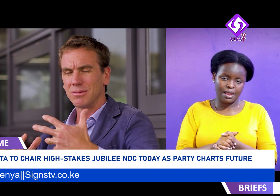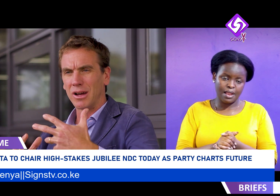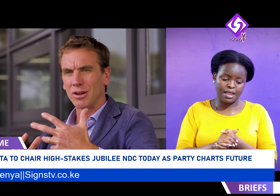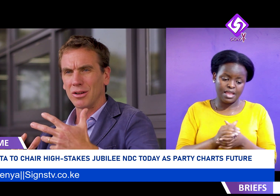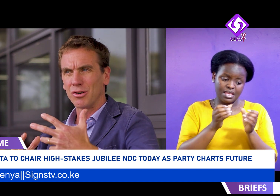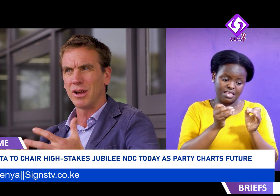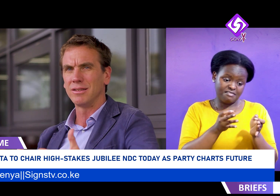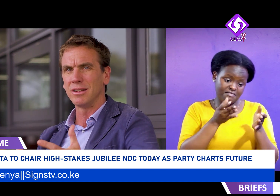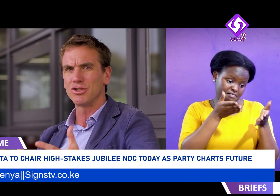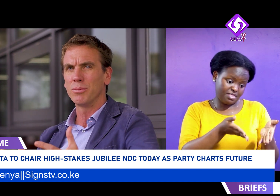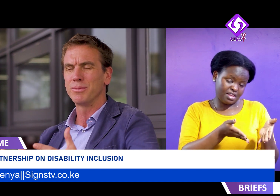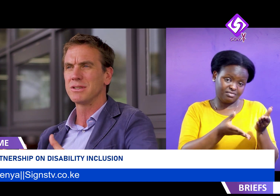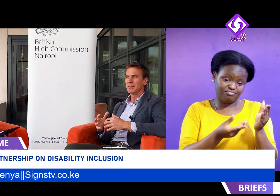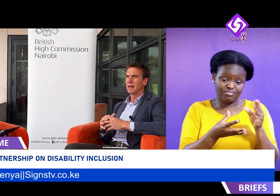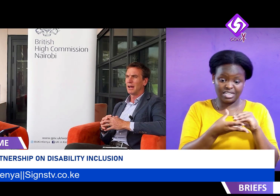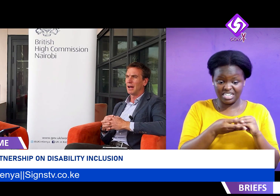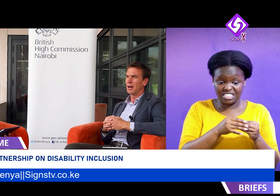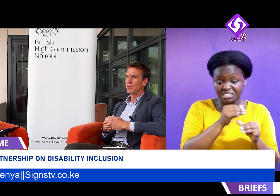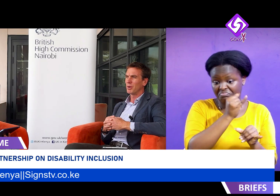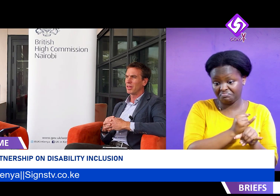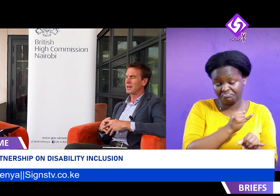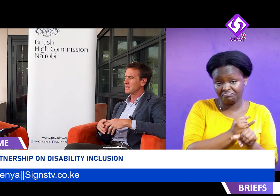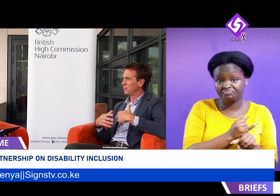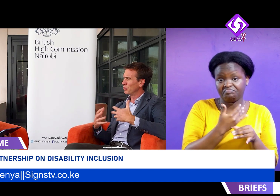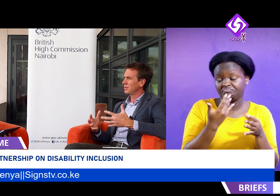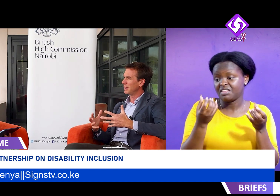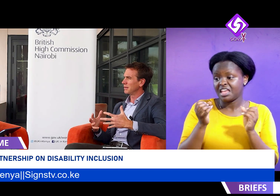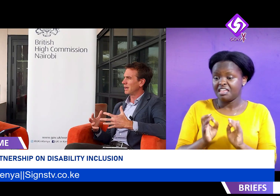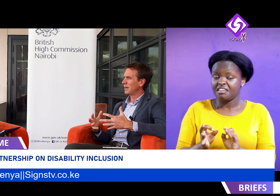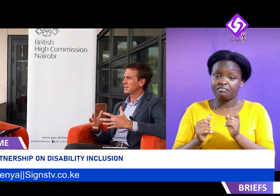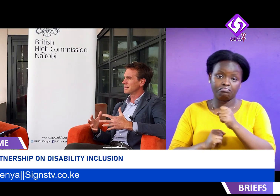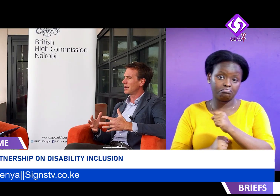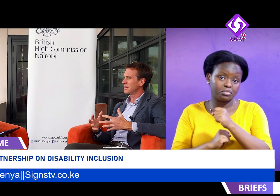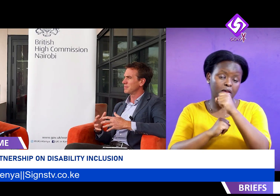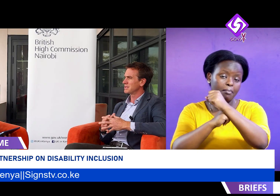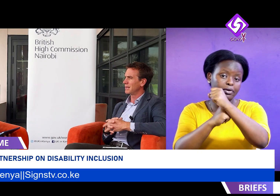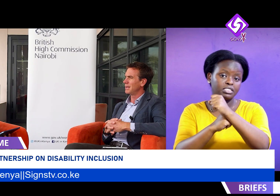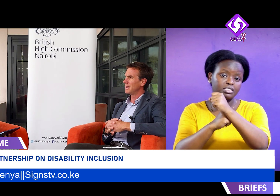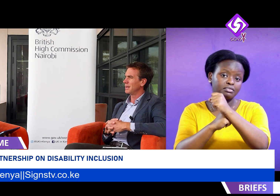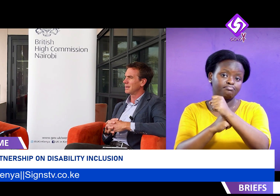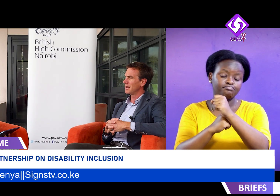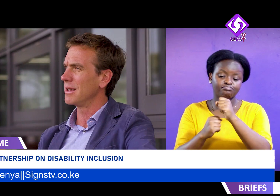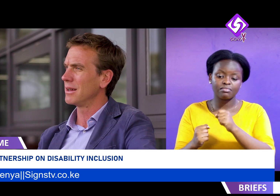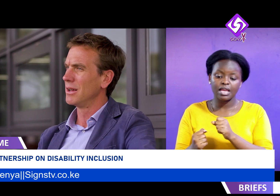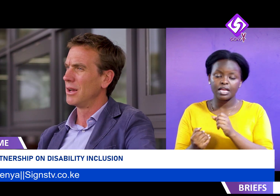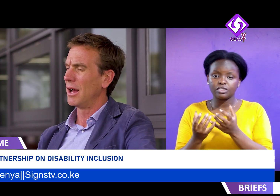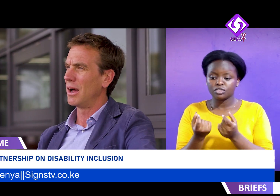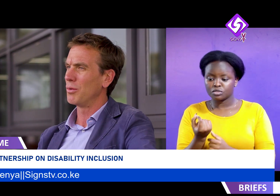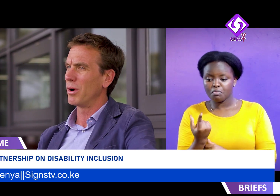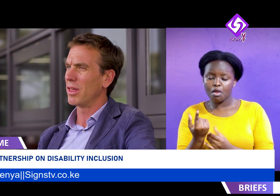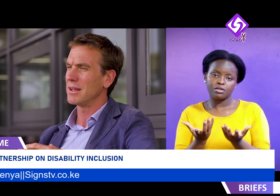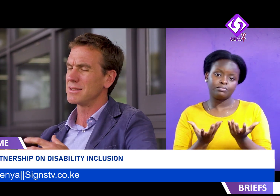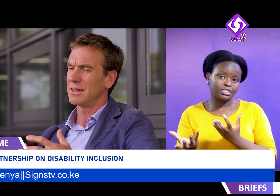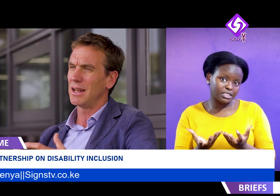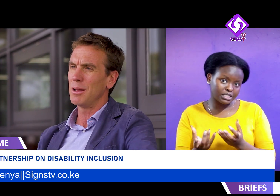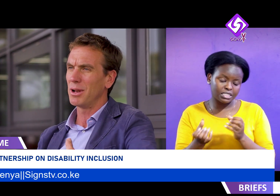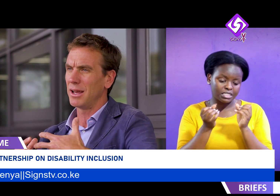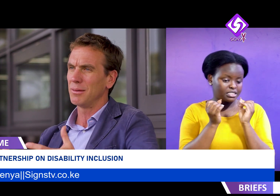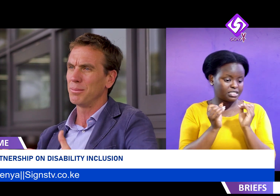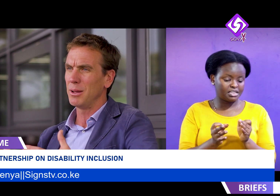that's creating jobs, whether that's supporting startups here in Kenya, whether